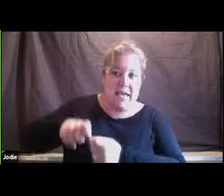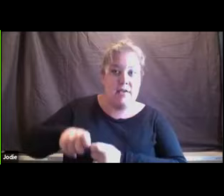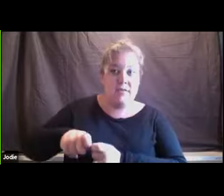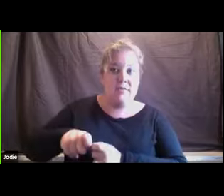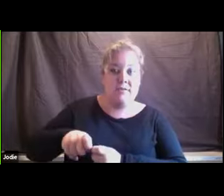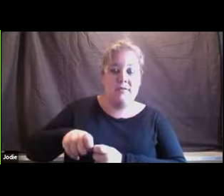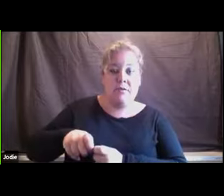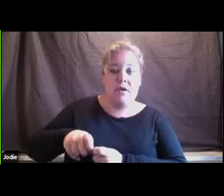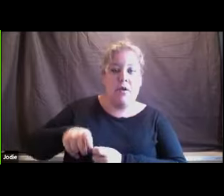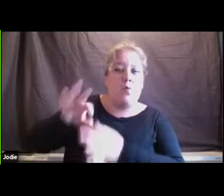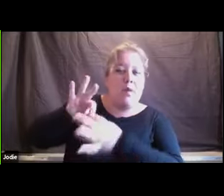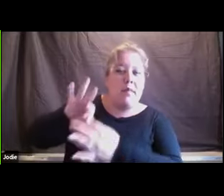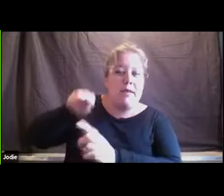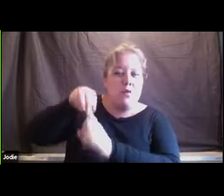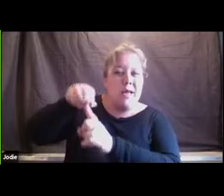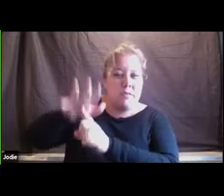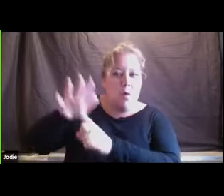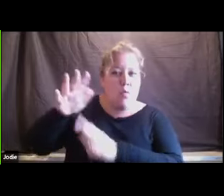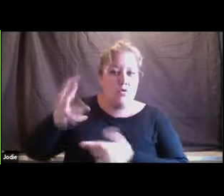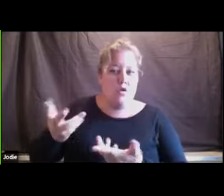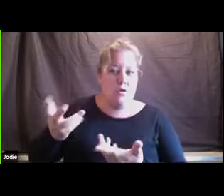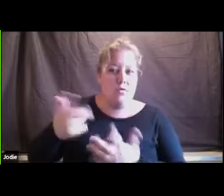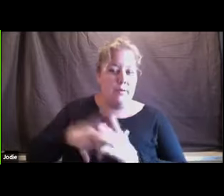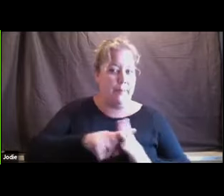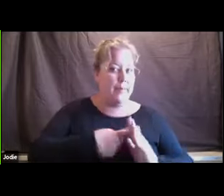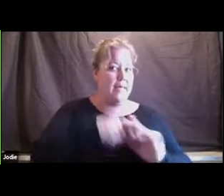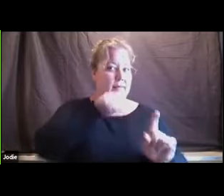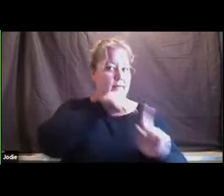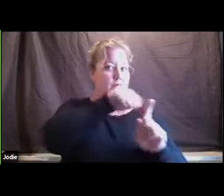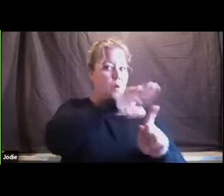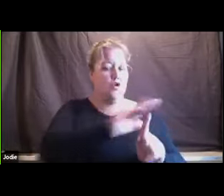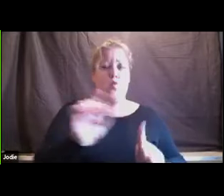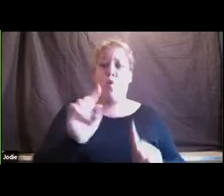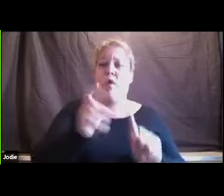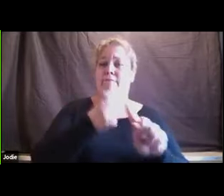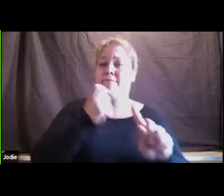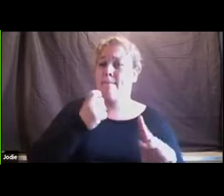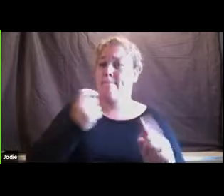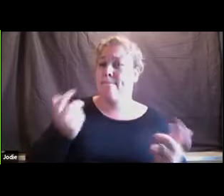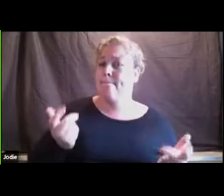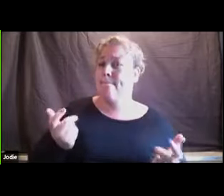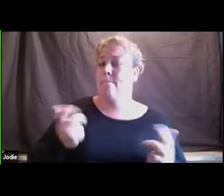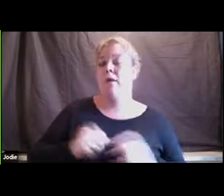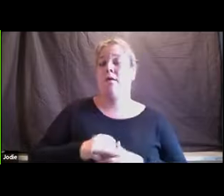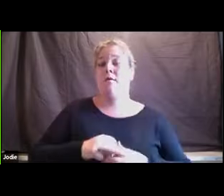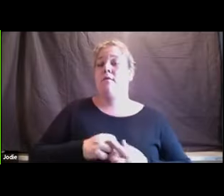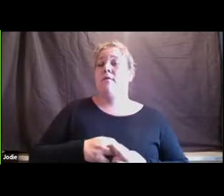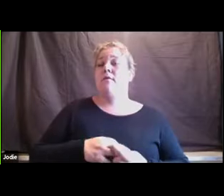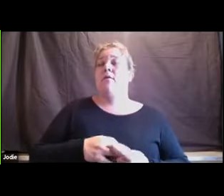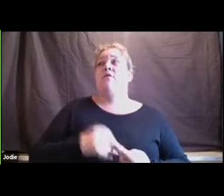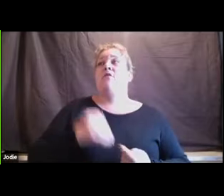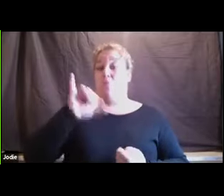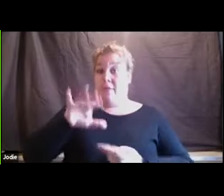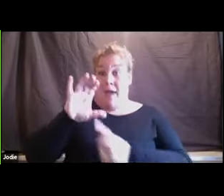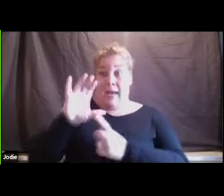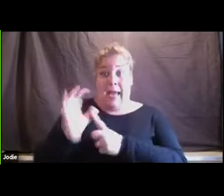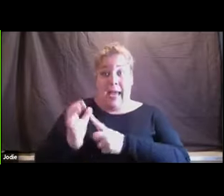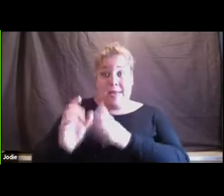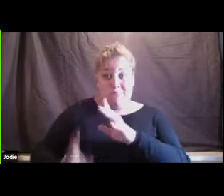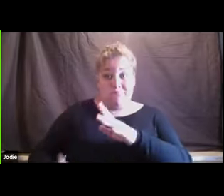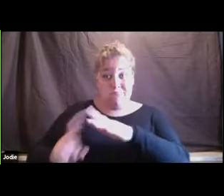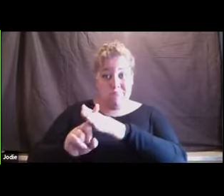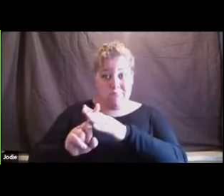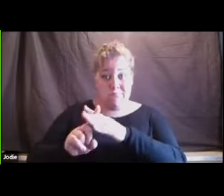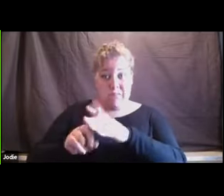been exposed initially, that, you know, when you have a case and you look at, you know, where the other case